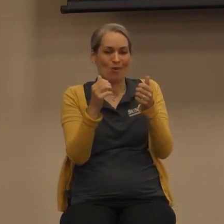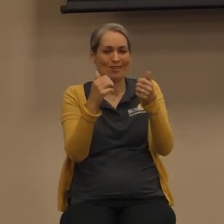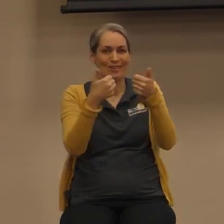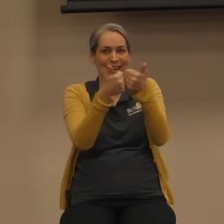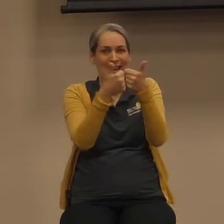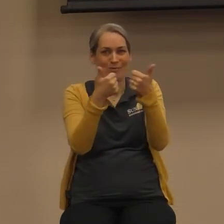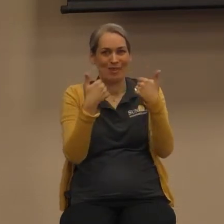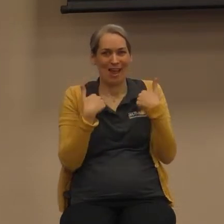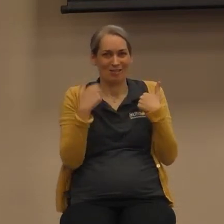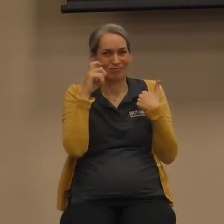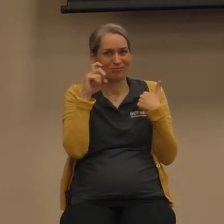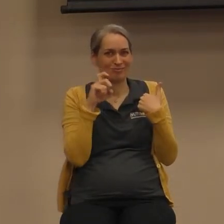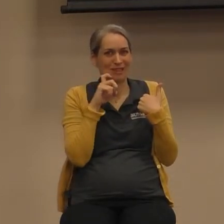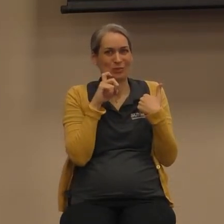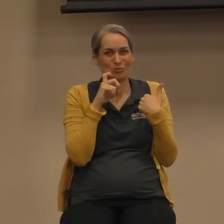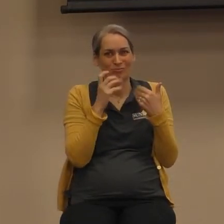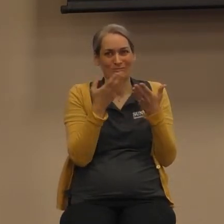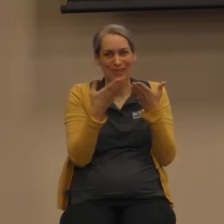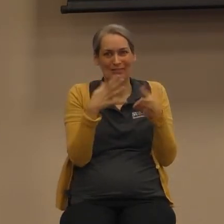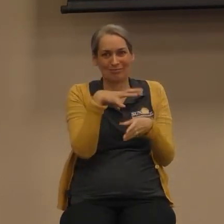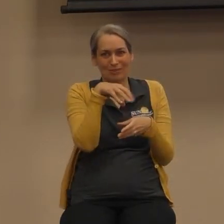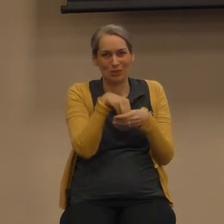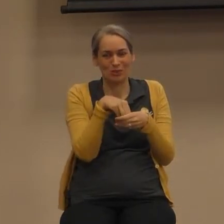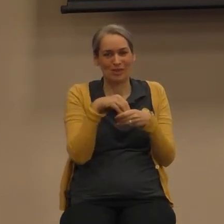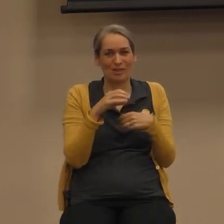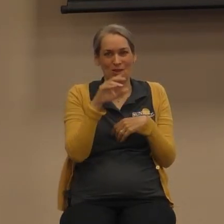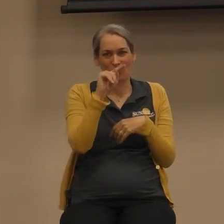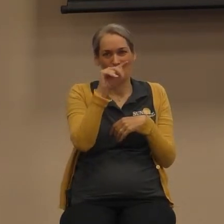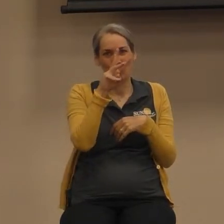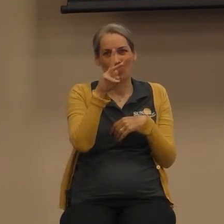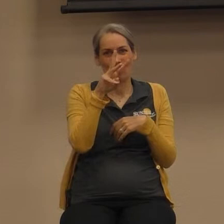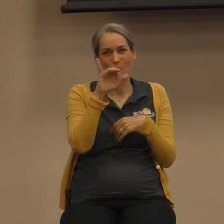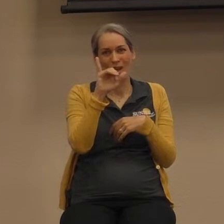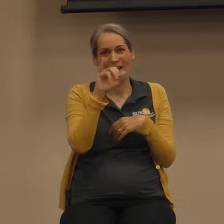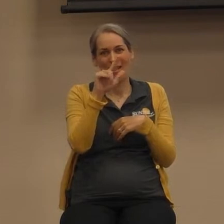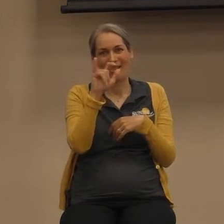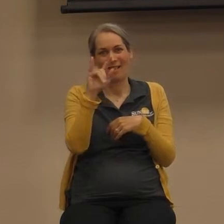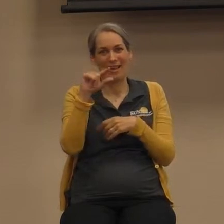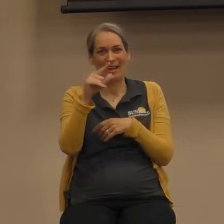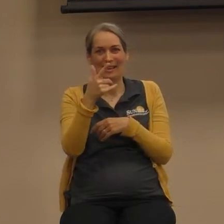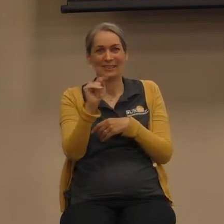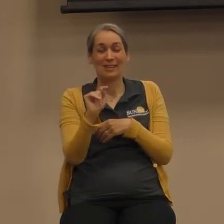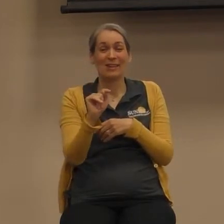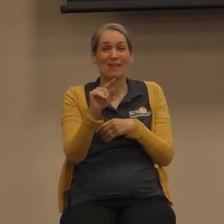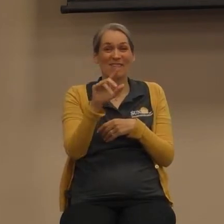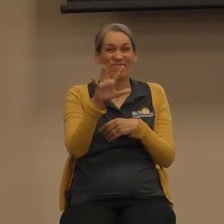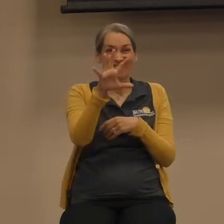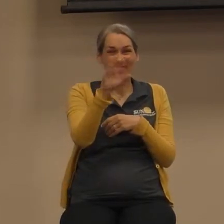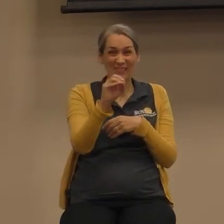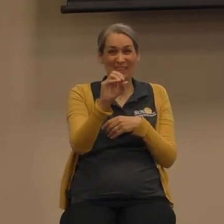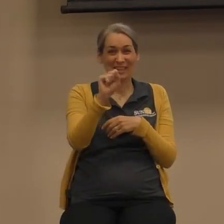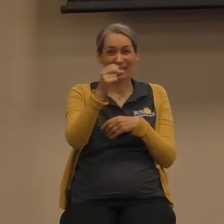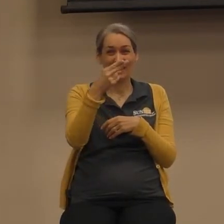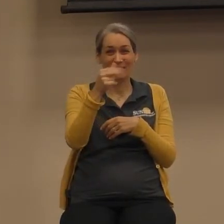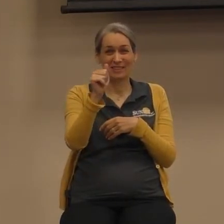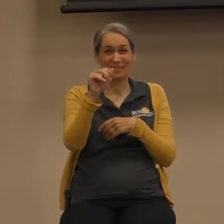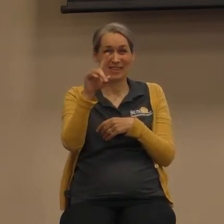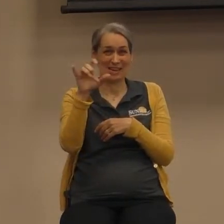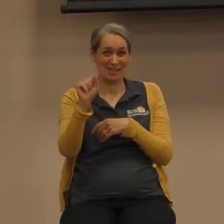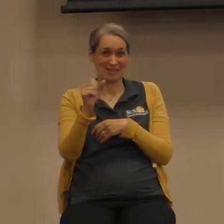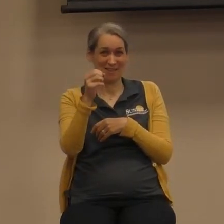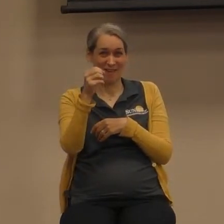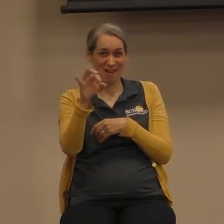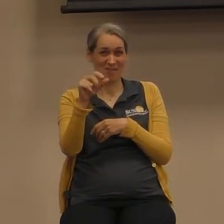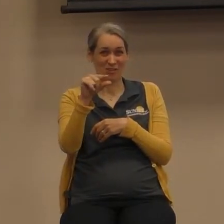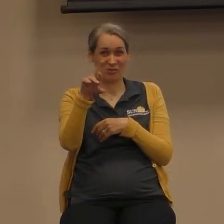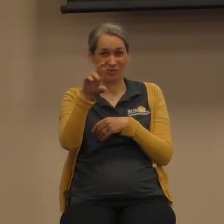Breaking Dawn, The Last Twilight, that has a sex scene in it? 50 Shades of Grey, one of the fastest selling books of all time. I mean, there are millions